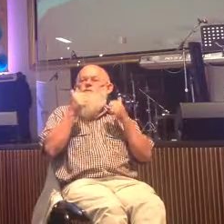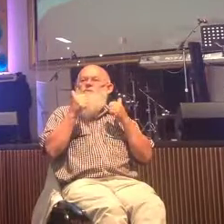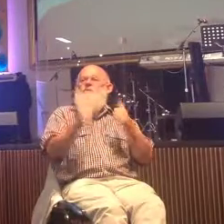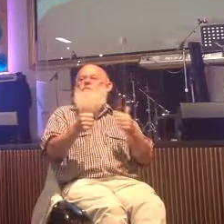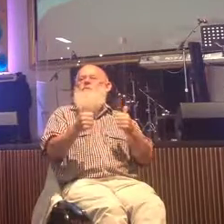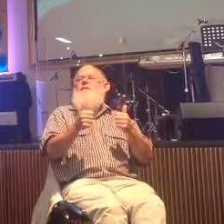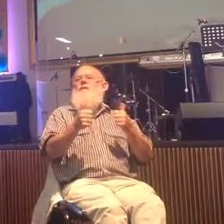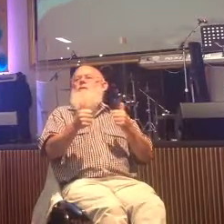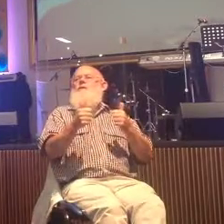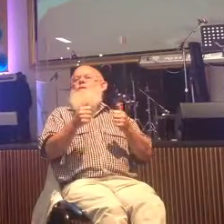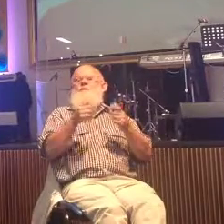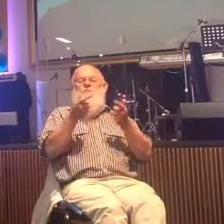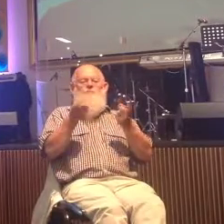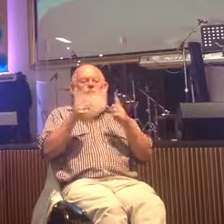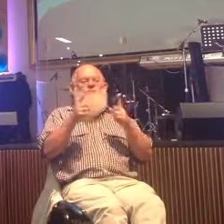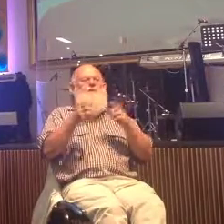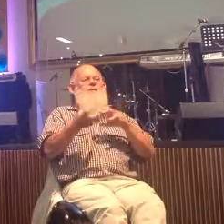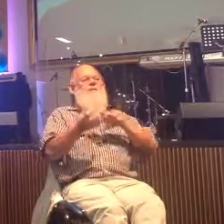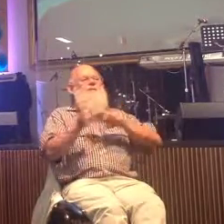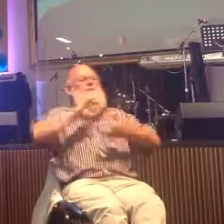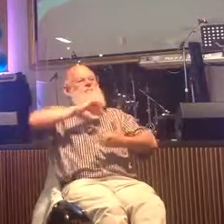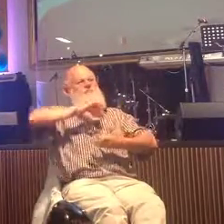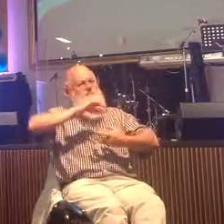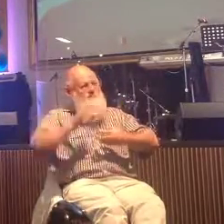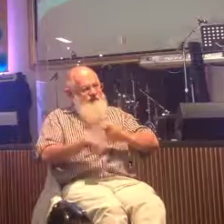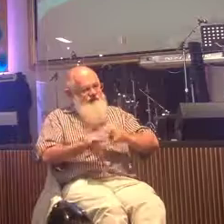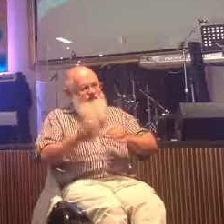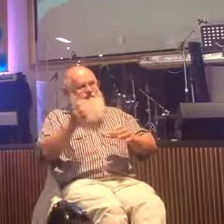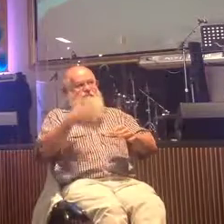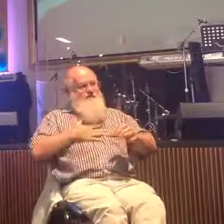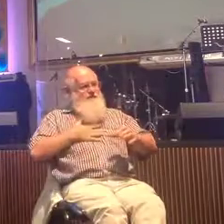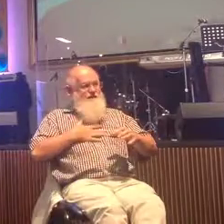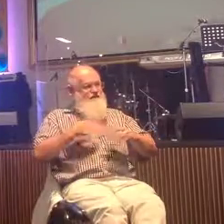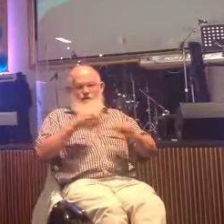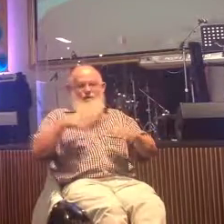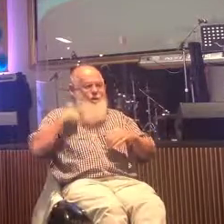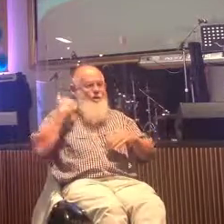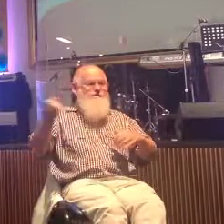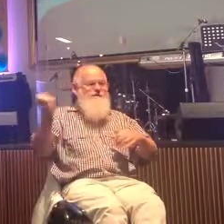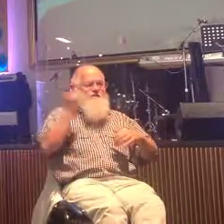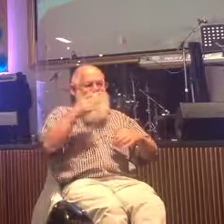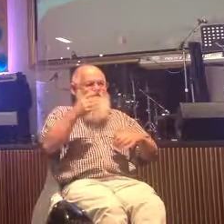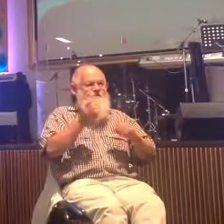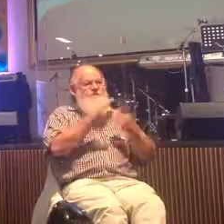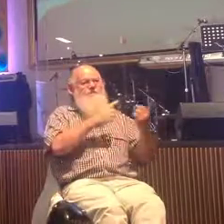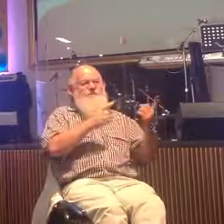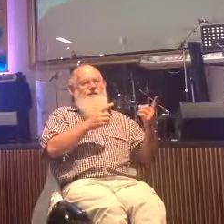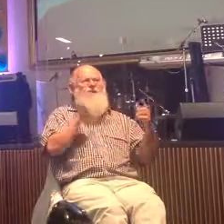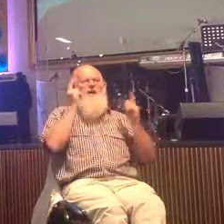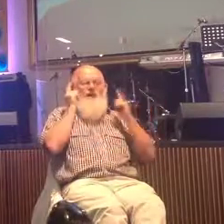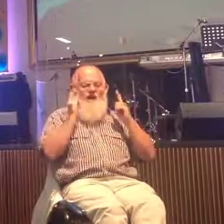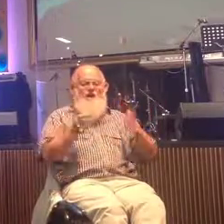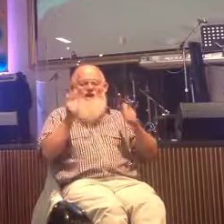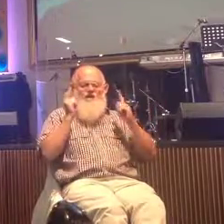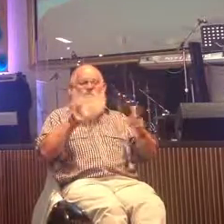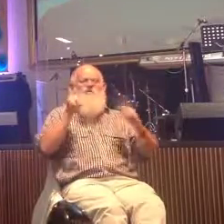own, just with our flesh. It's not always a spiritual attack. The other error that we often